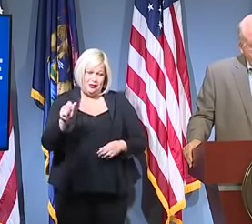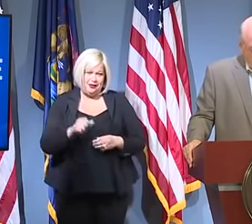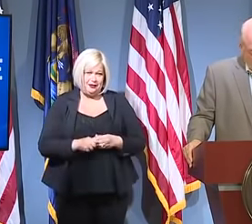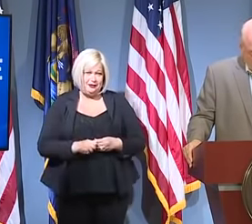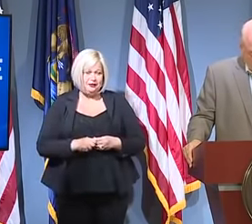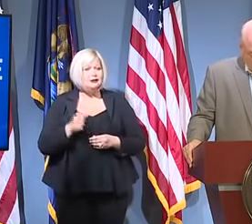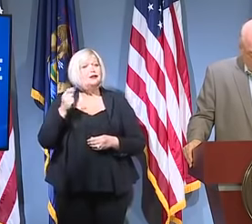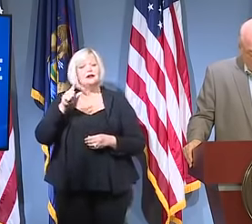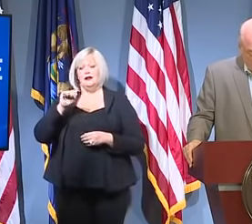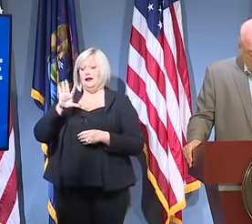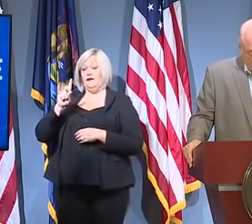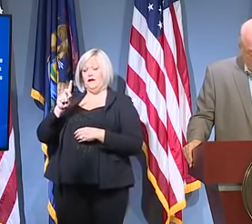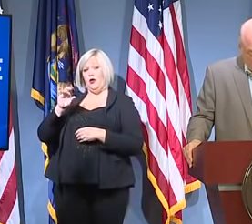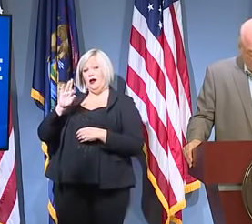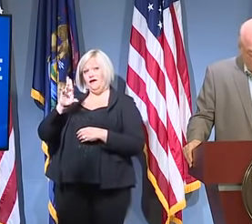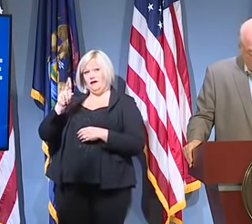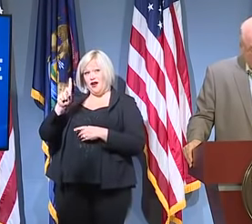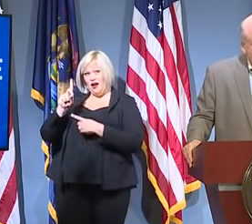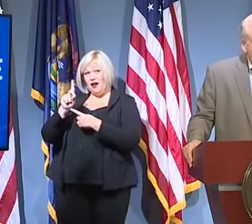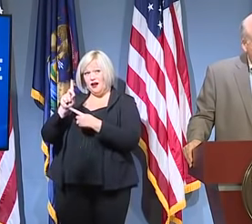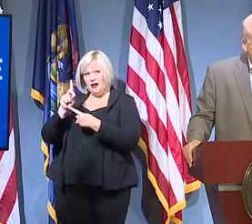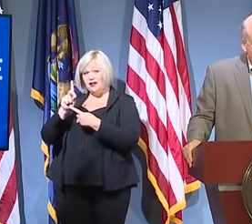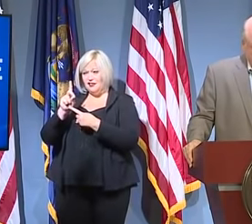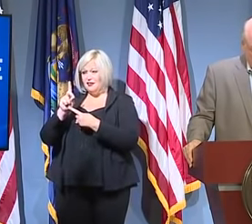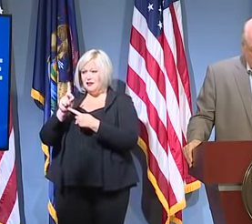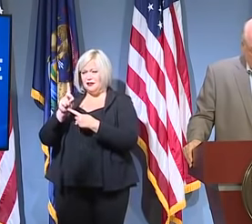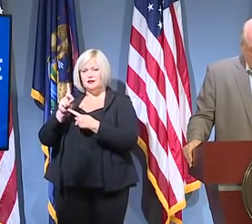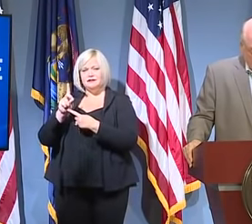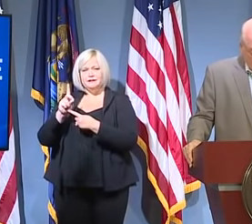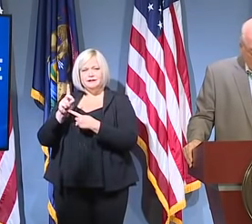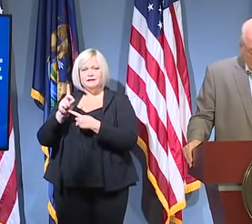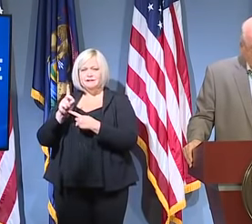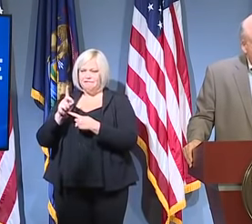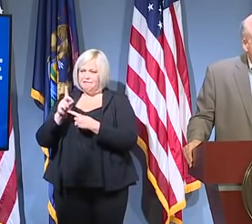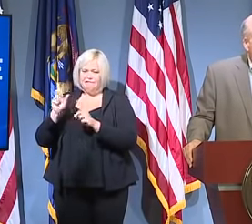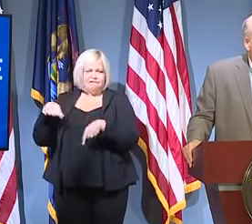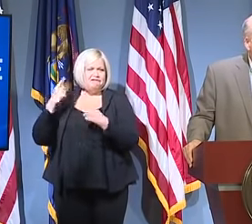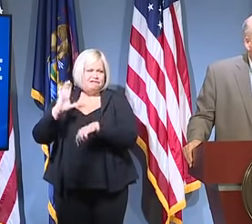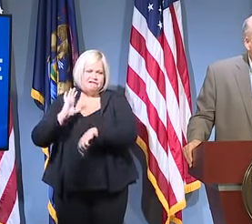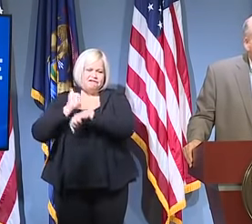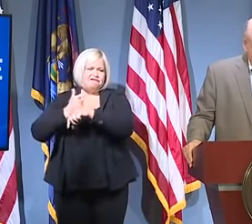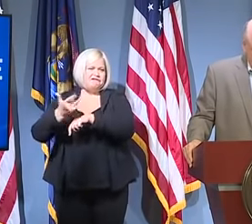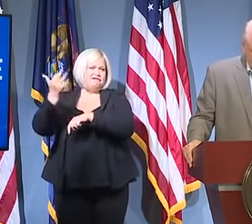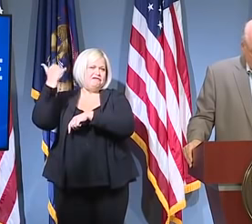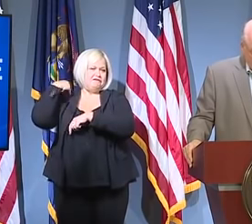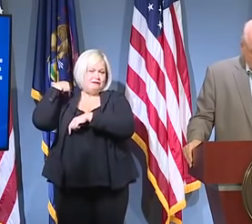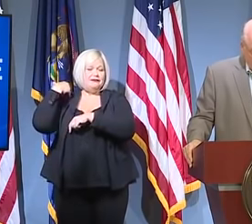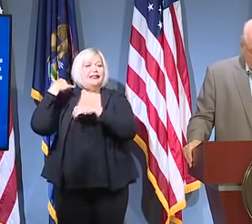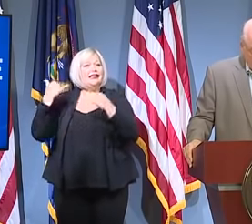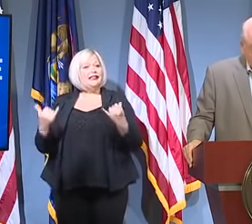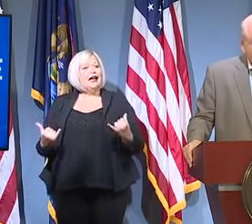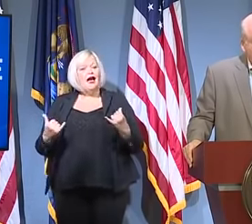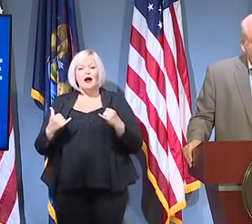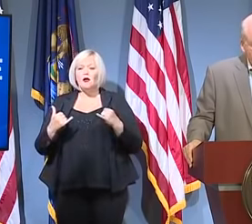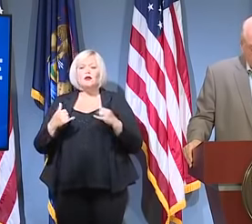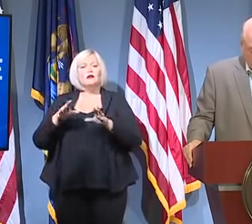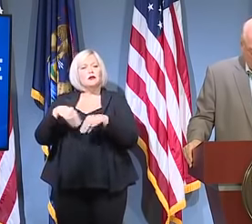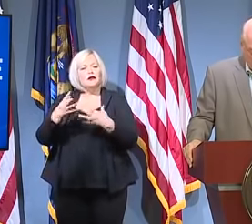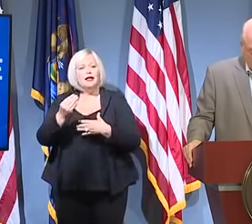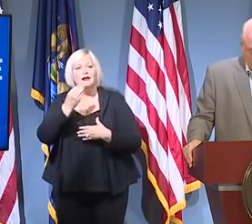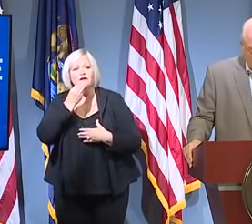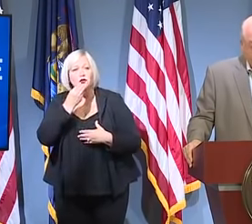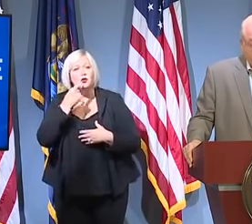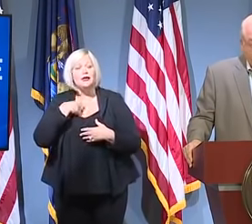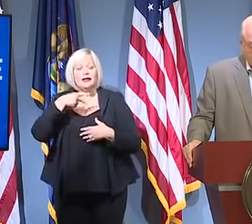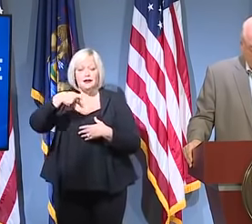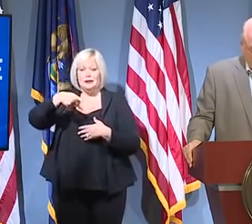existed for years, has quietly been filling needs in communities, including distributing food to first responders and helping distribute